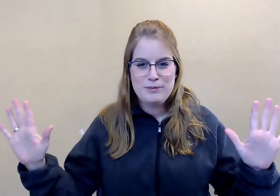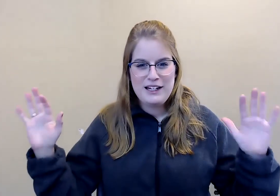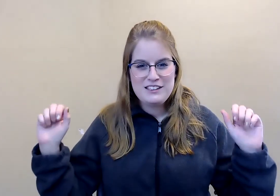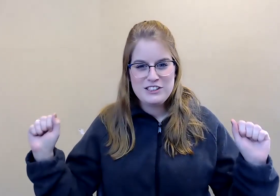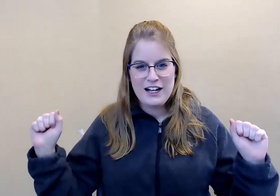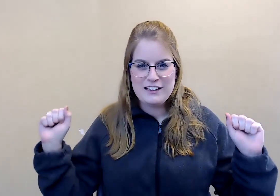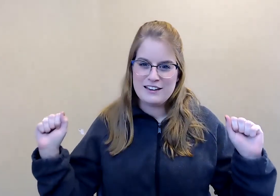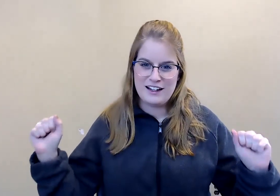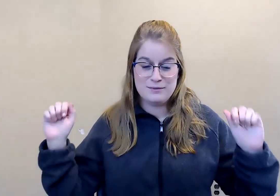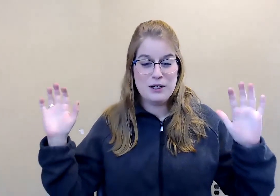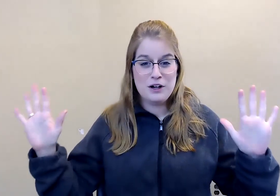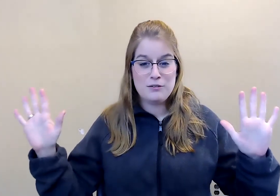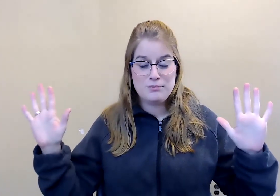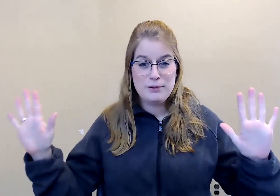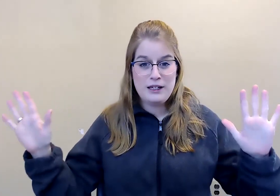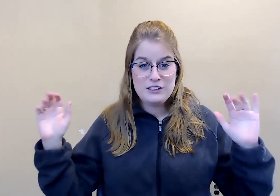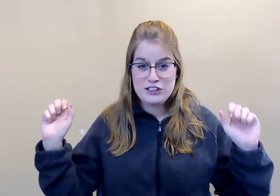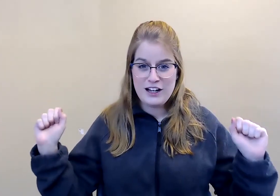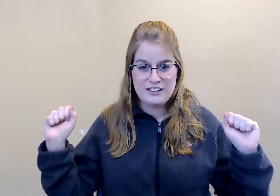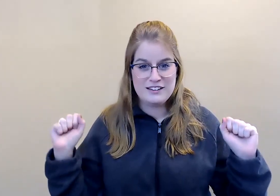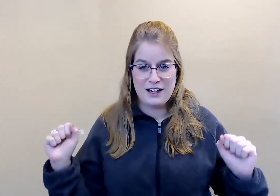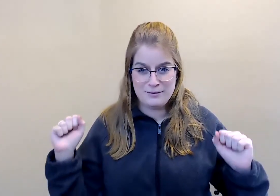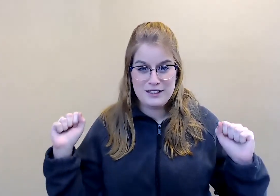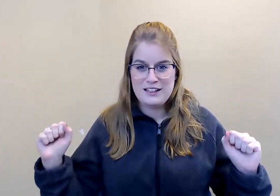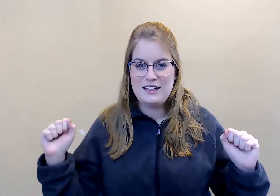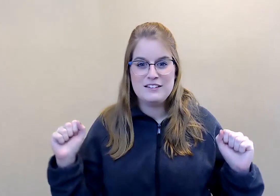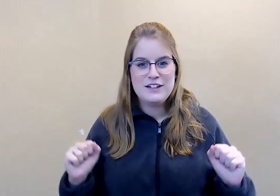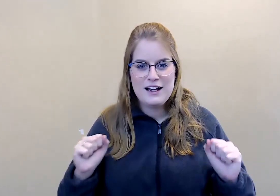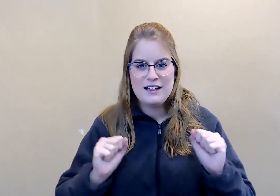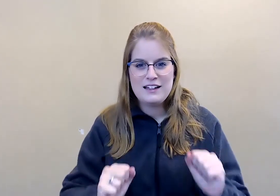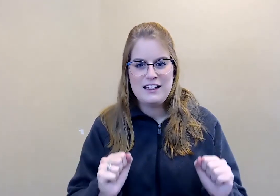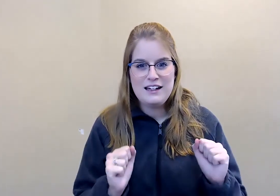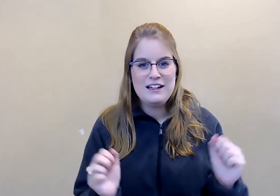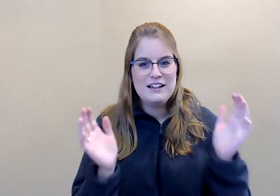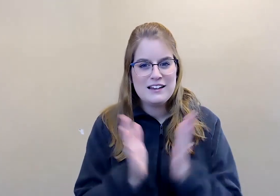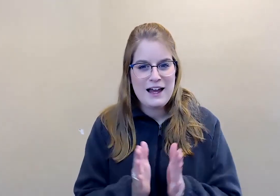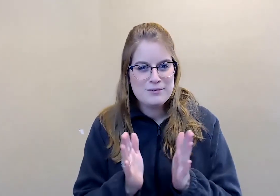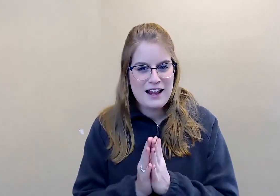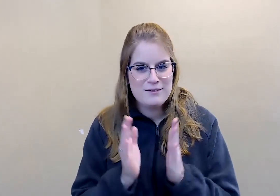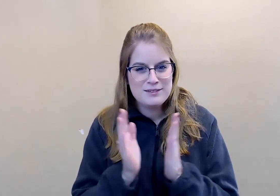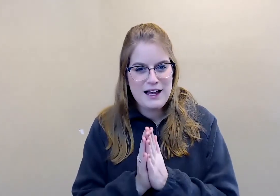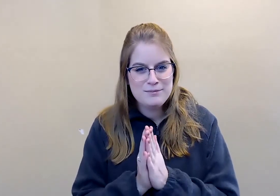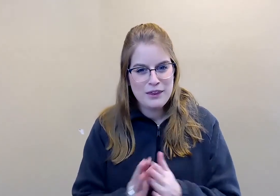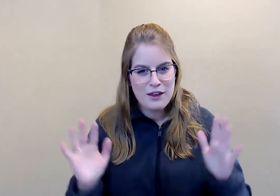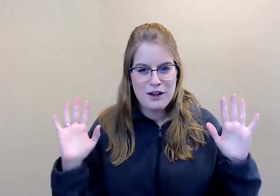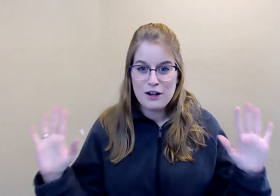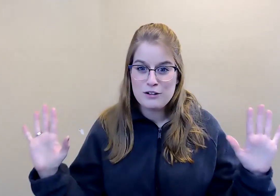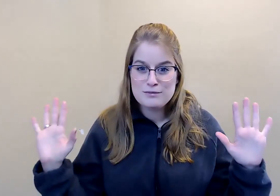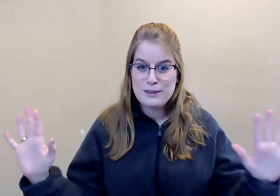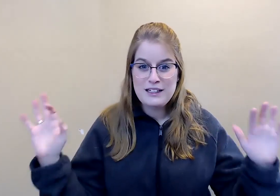Open, shut them, open, shut them. Give a little clap, clap, clap. Open,